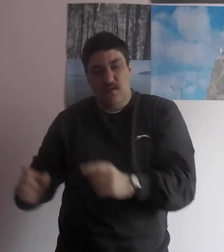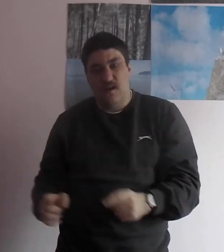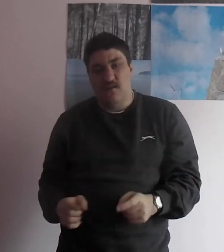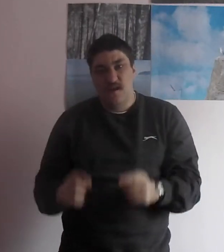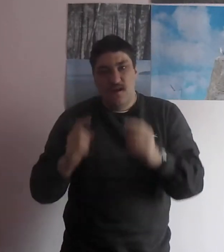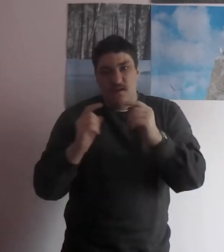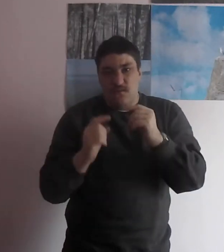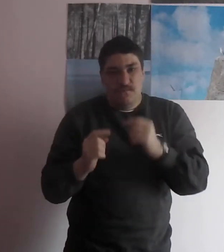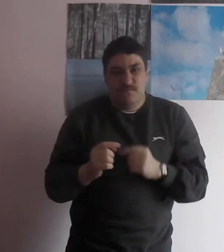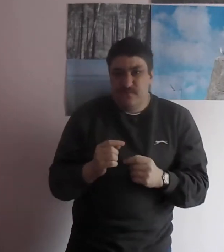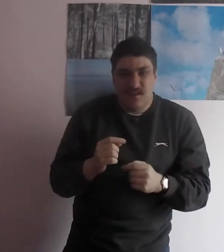out.